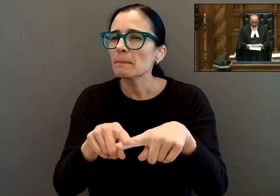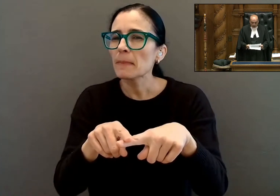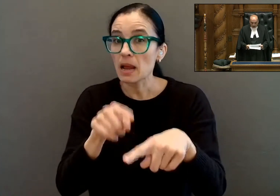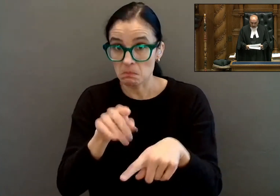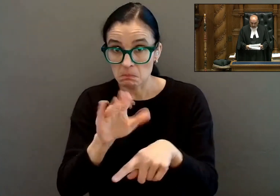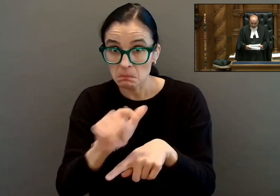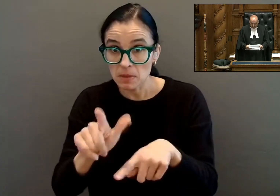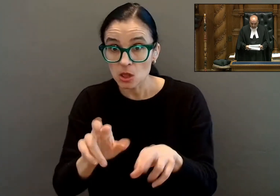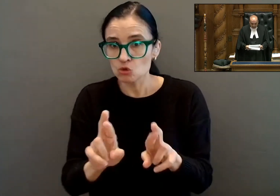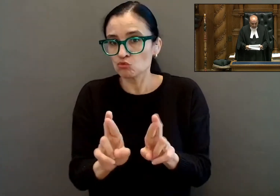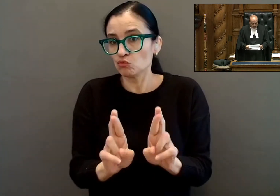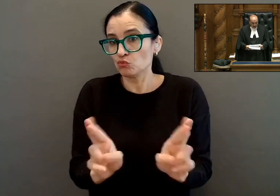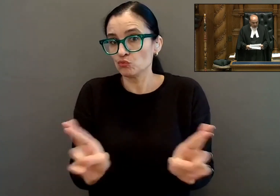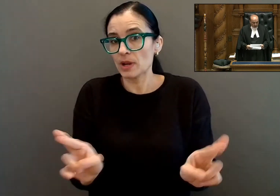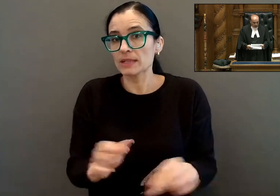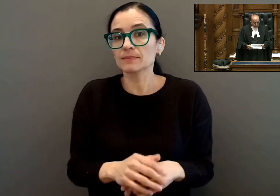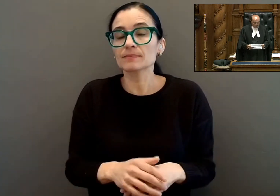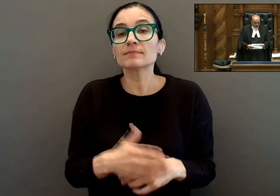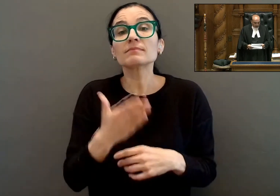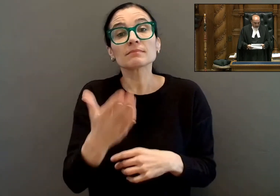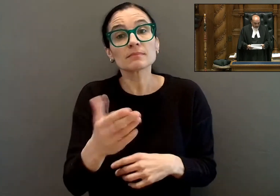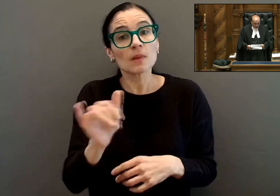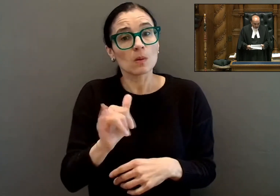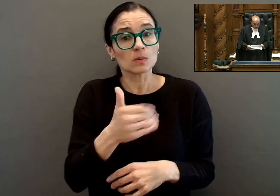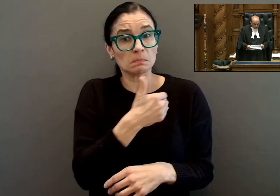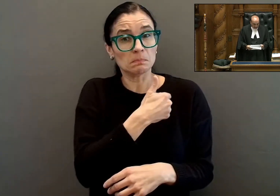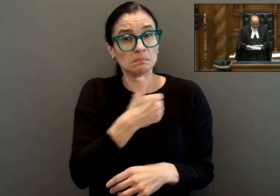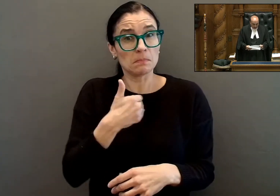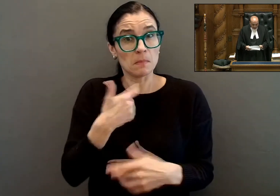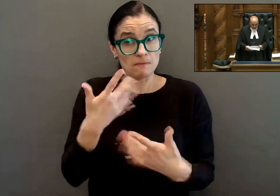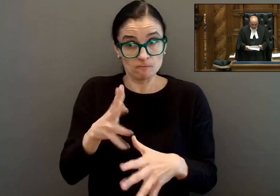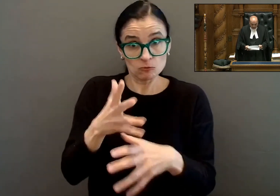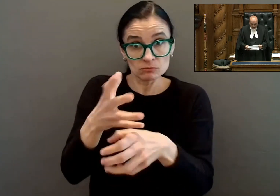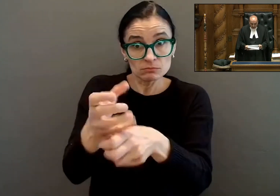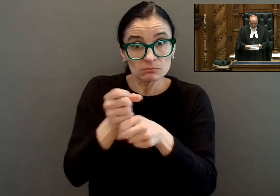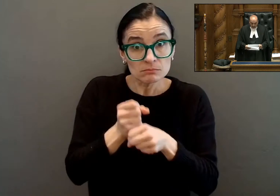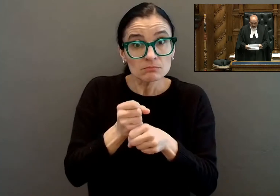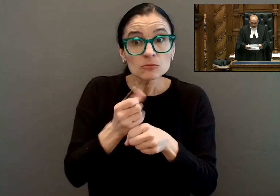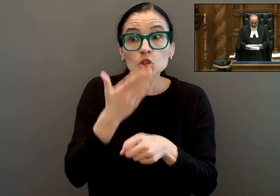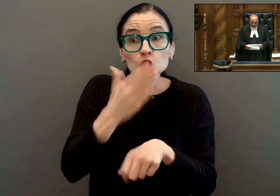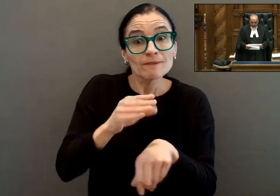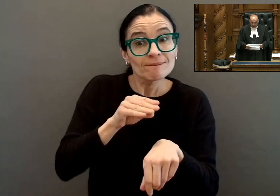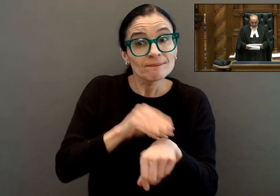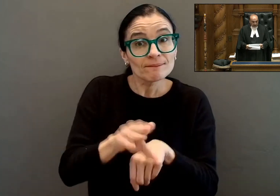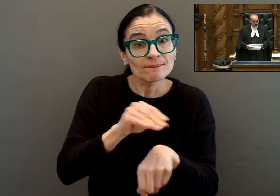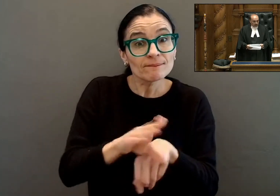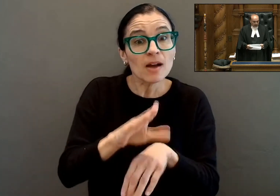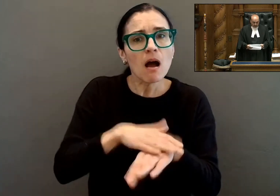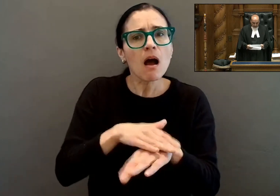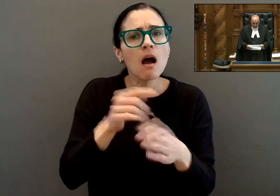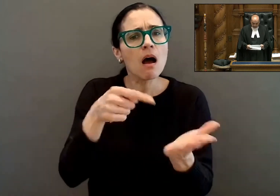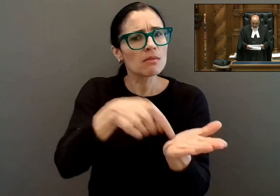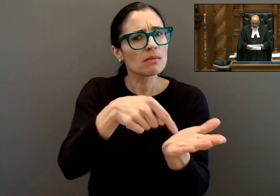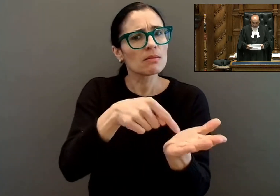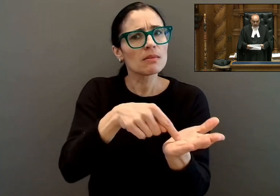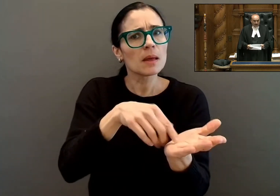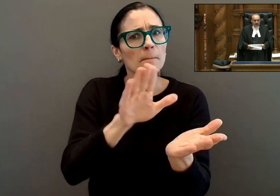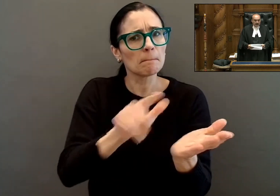received appropriate advice on the propriety of the bill during the drafting